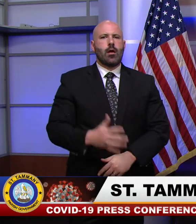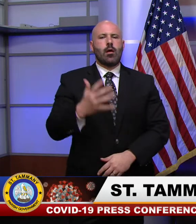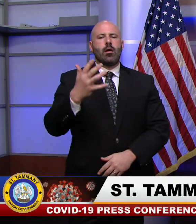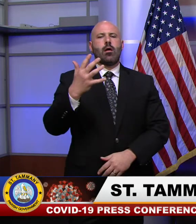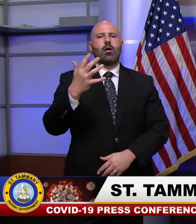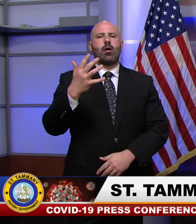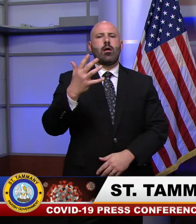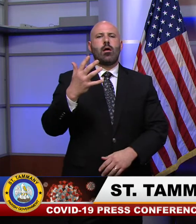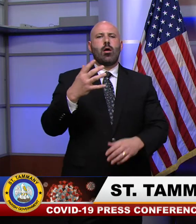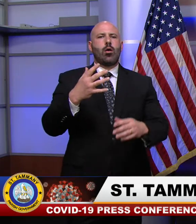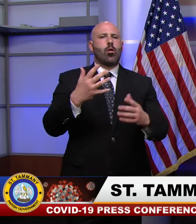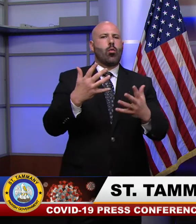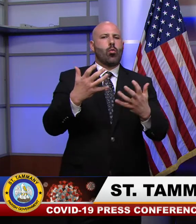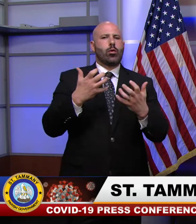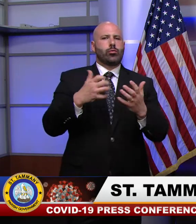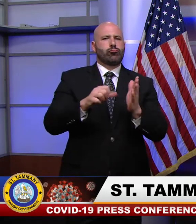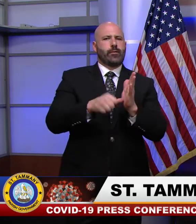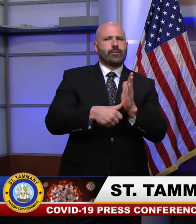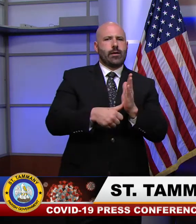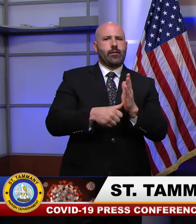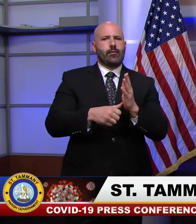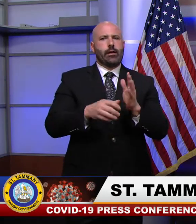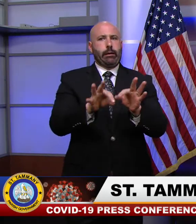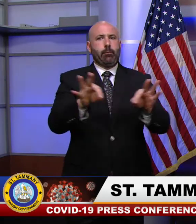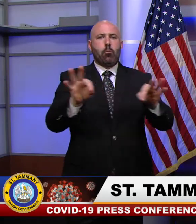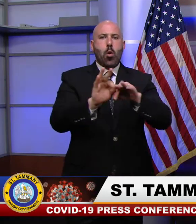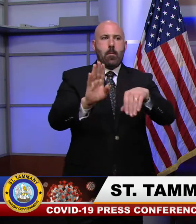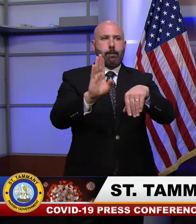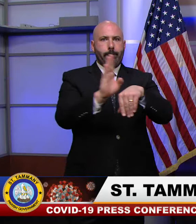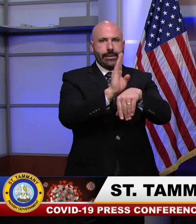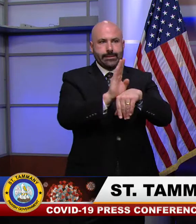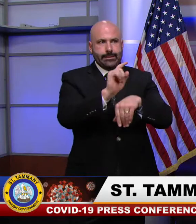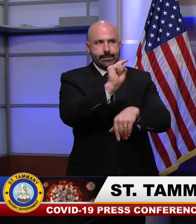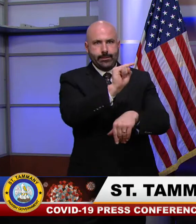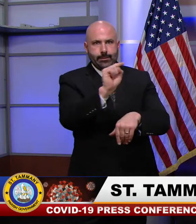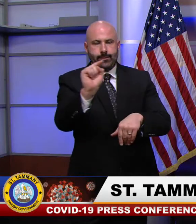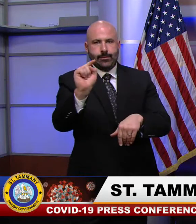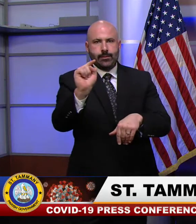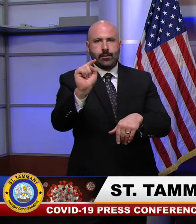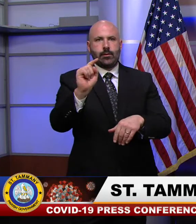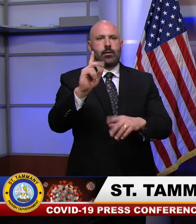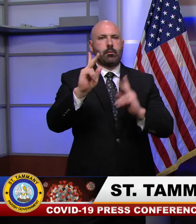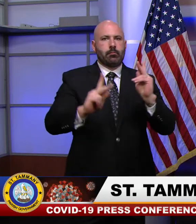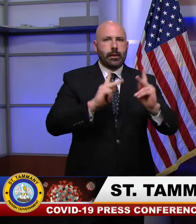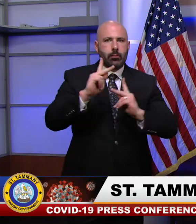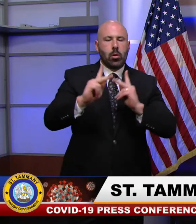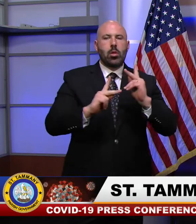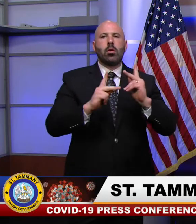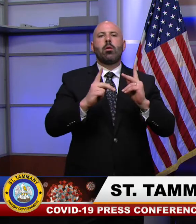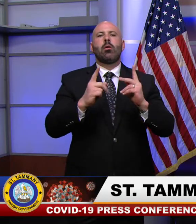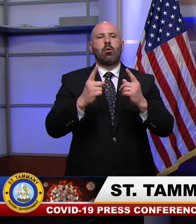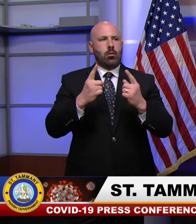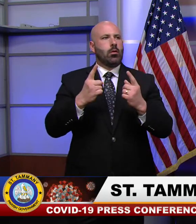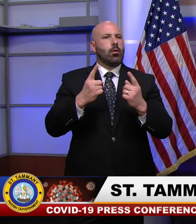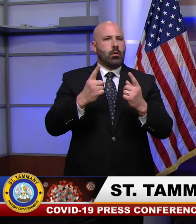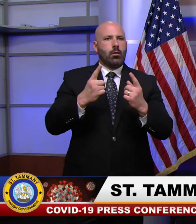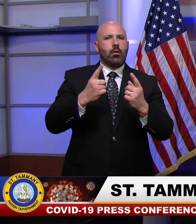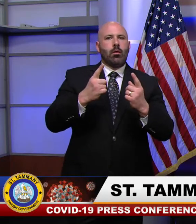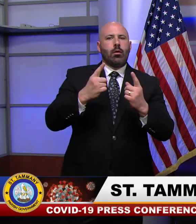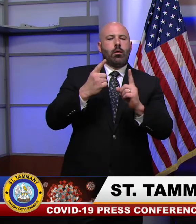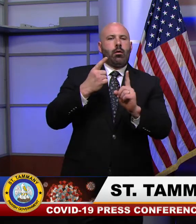Essential businesses. We're getting a lot of questions. We're getting a lot of questions